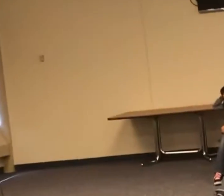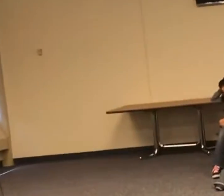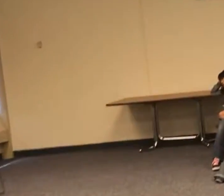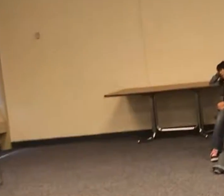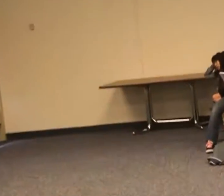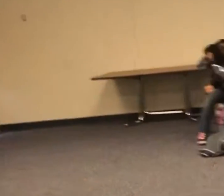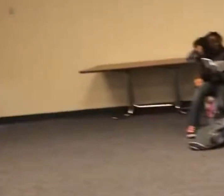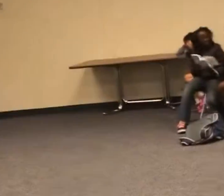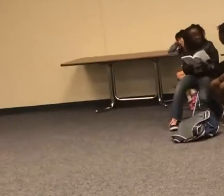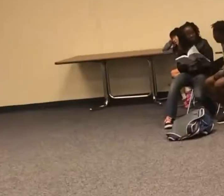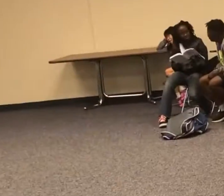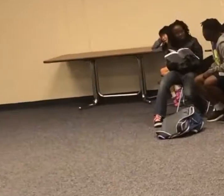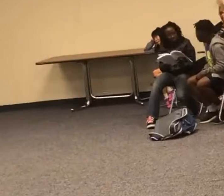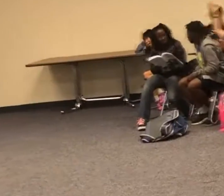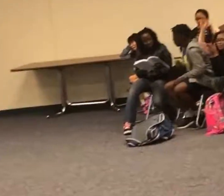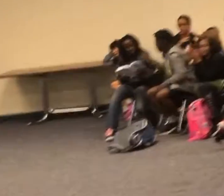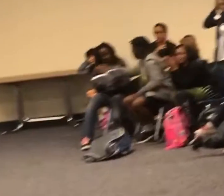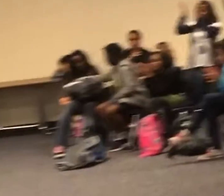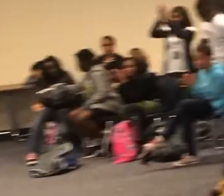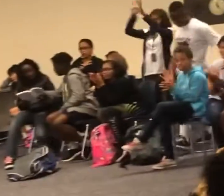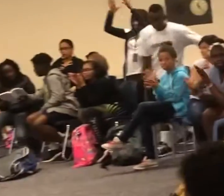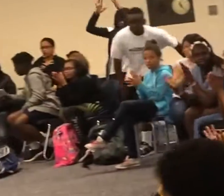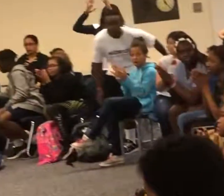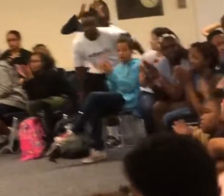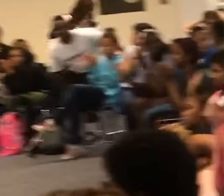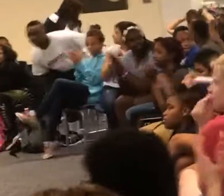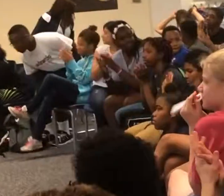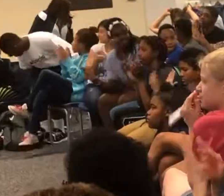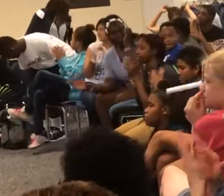guy in Thank